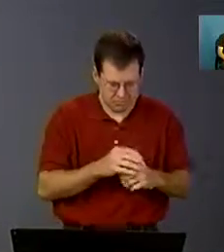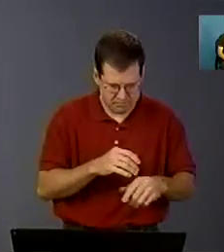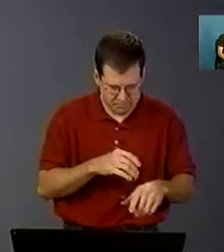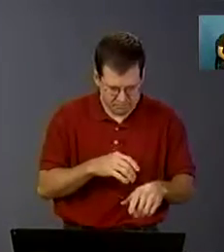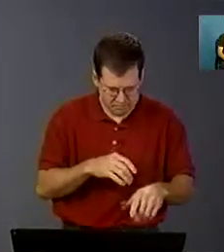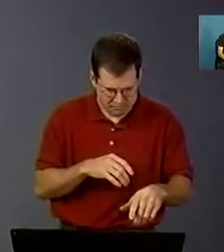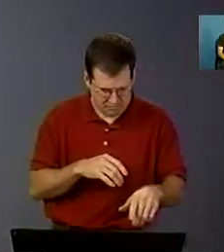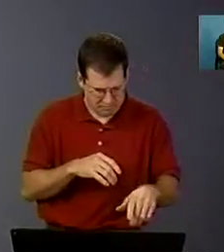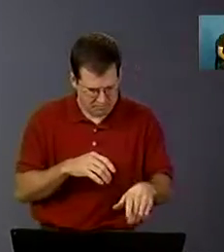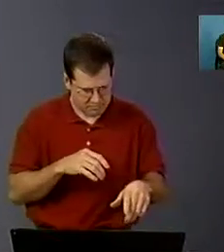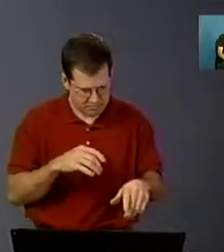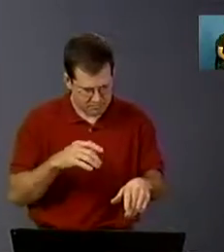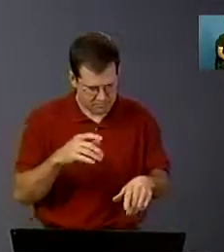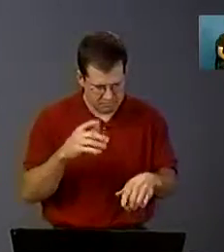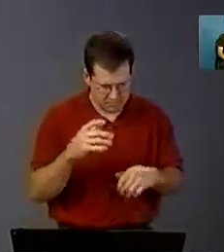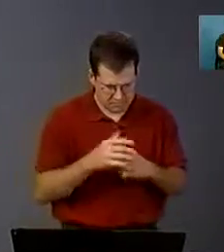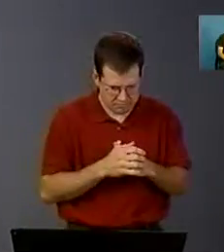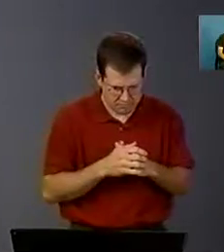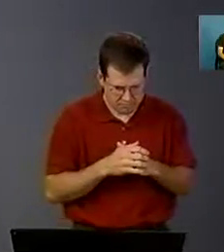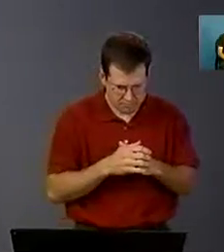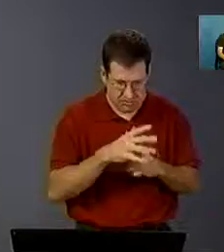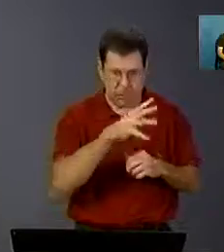Are you getting professional customer service at their location?